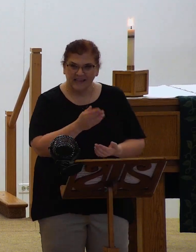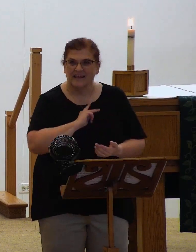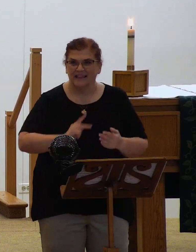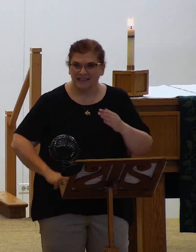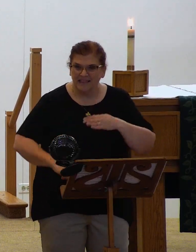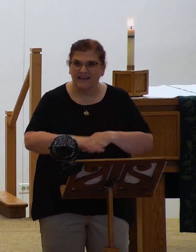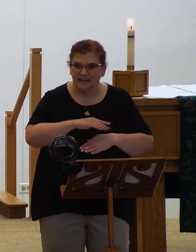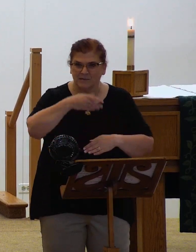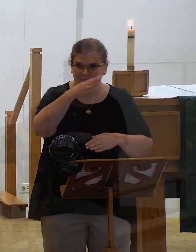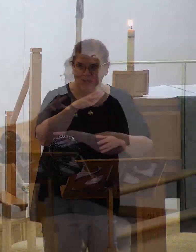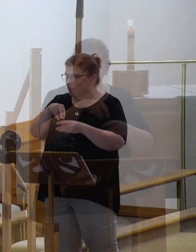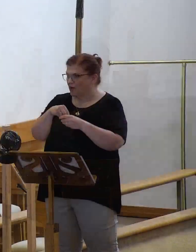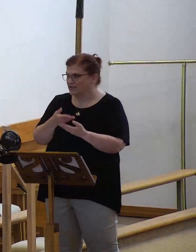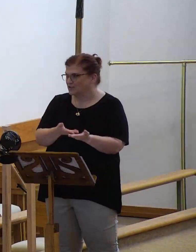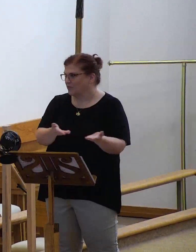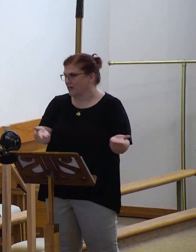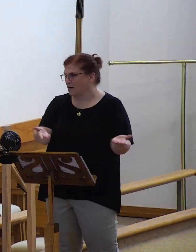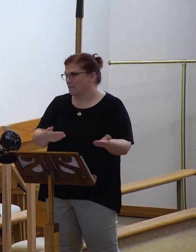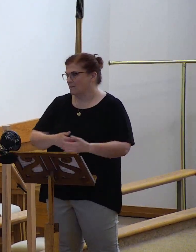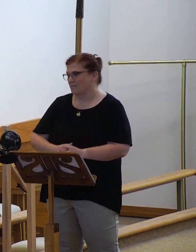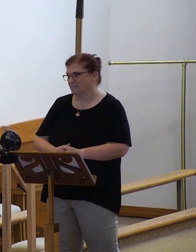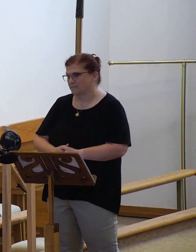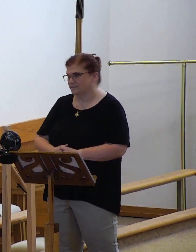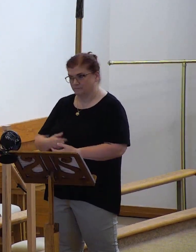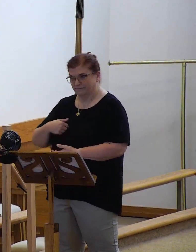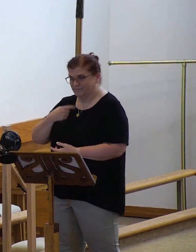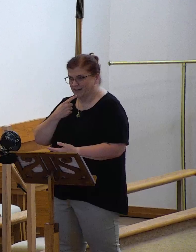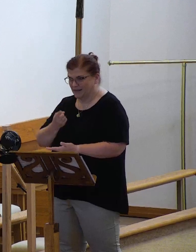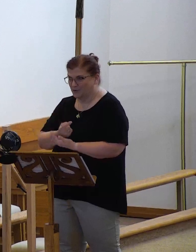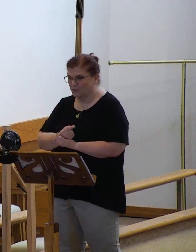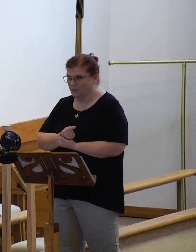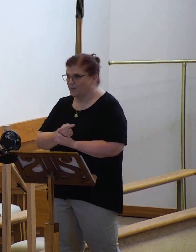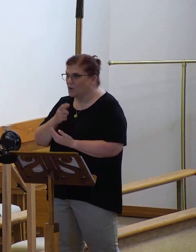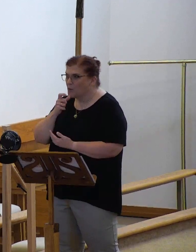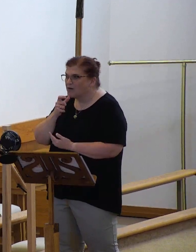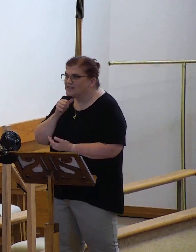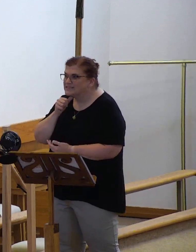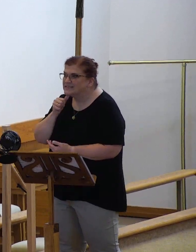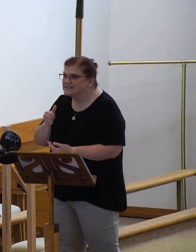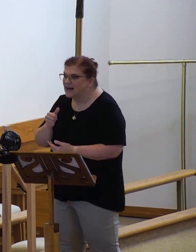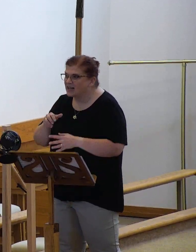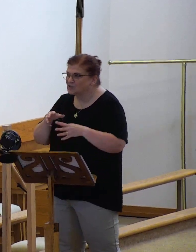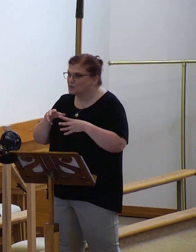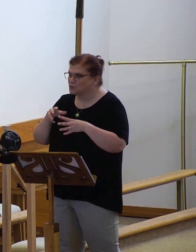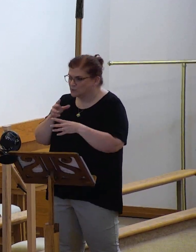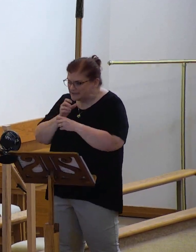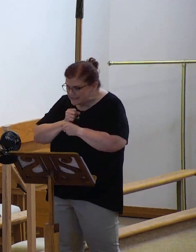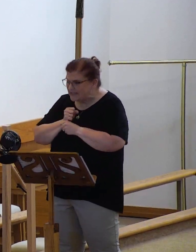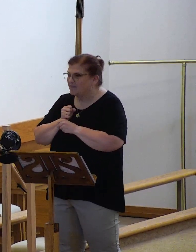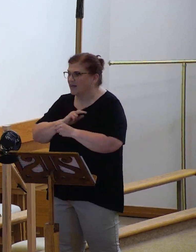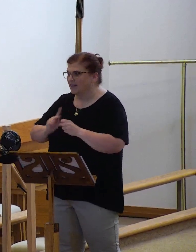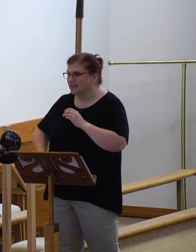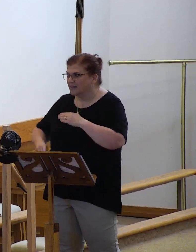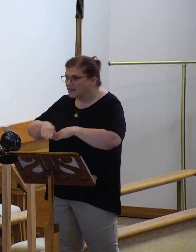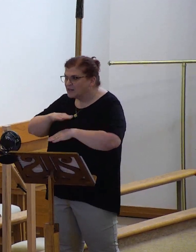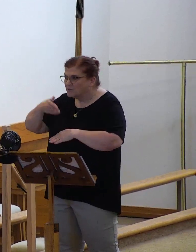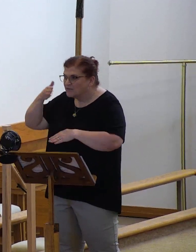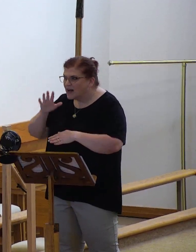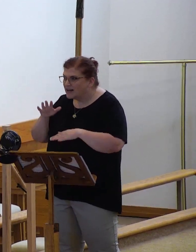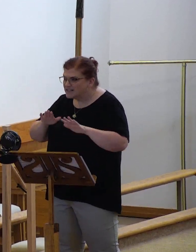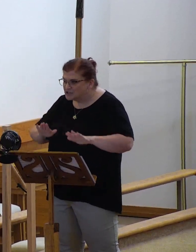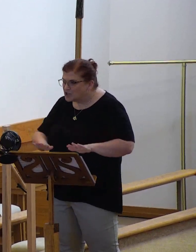God belongs. I tell you, whoever does not receive the kingdom of God as a little